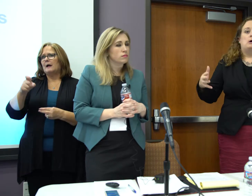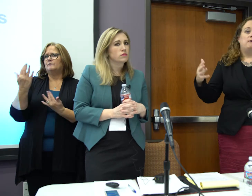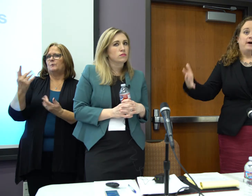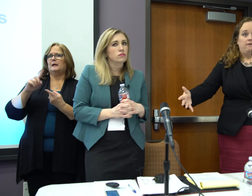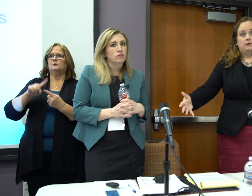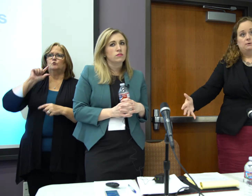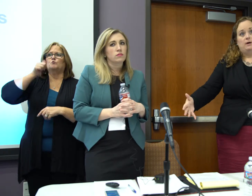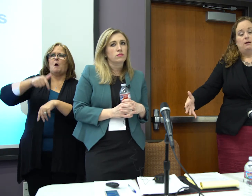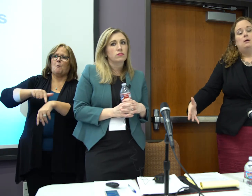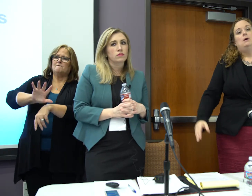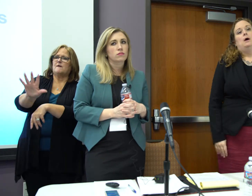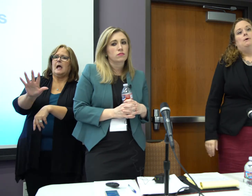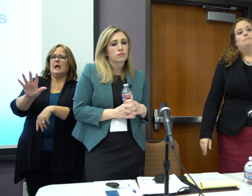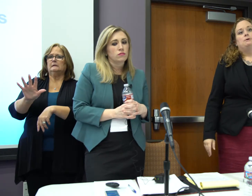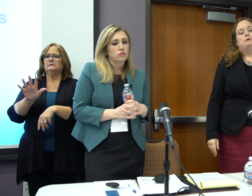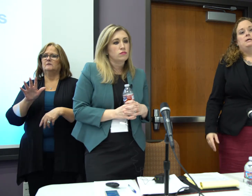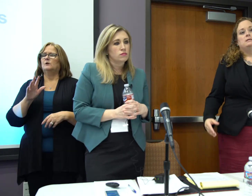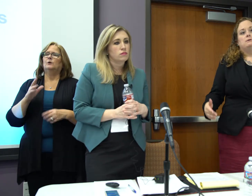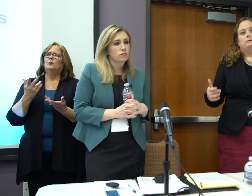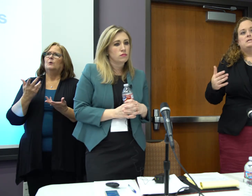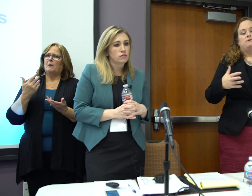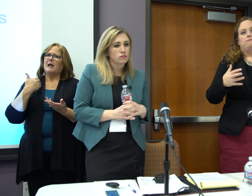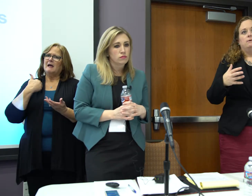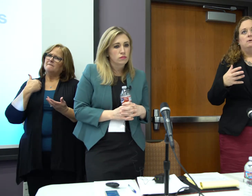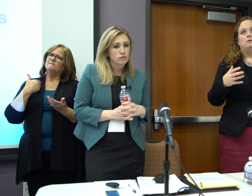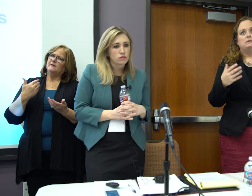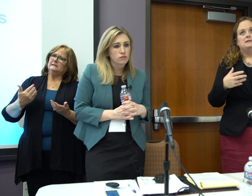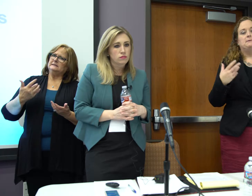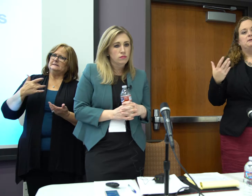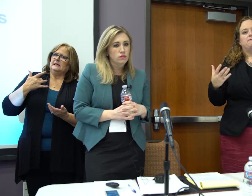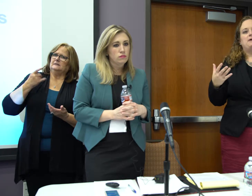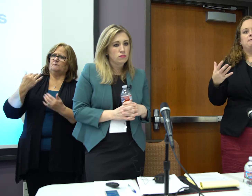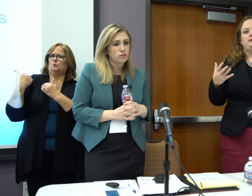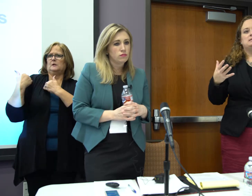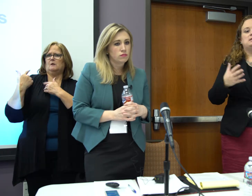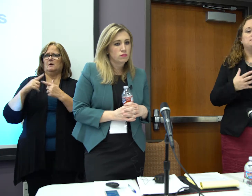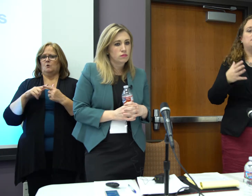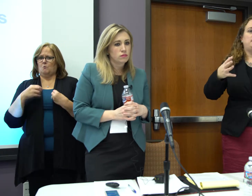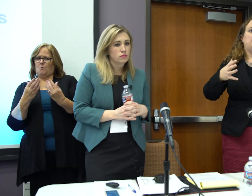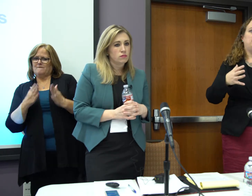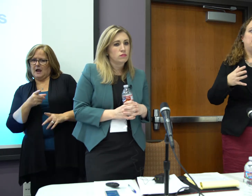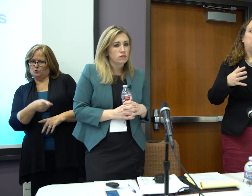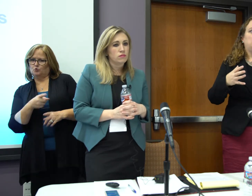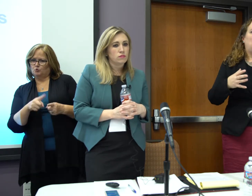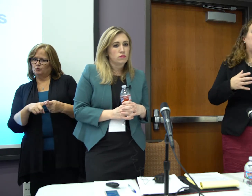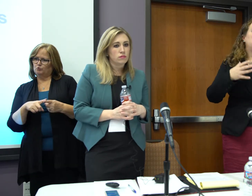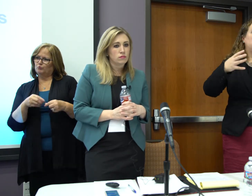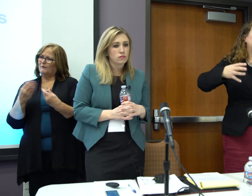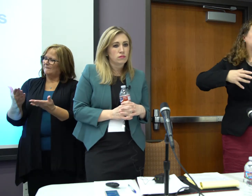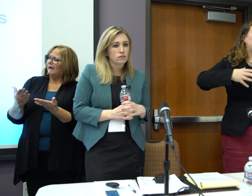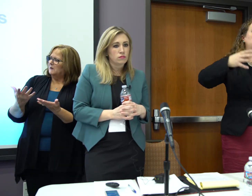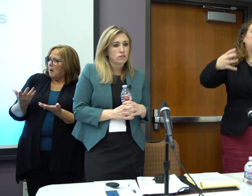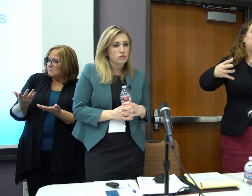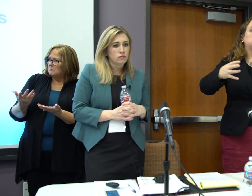until tomorrow at 5 to go do that. So there is a sense of responsibility of the provider to meet some degree of, okay,